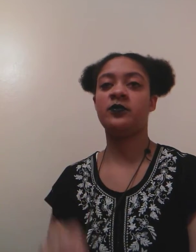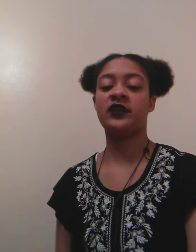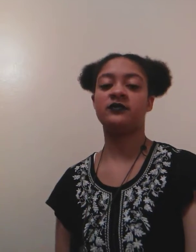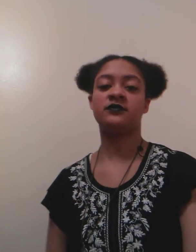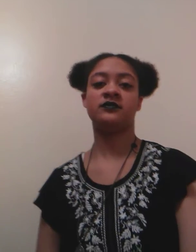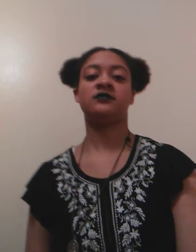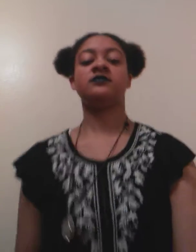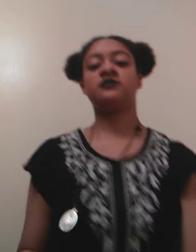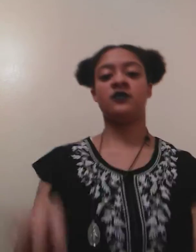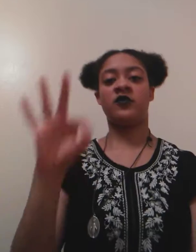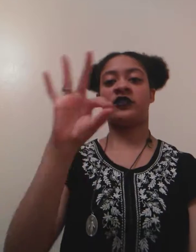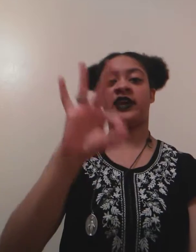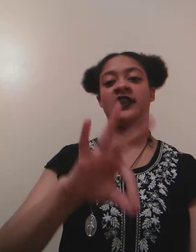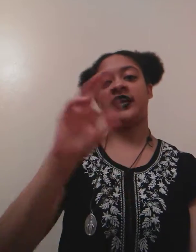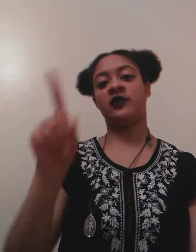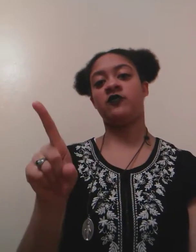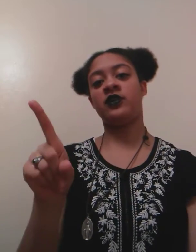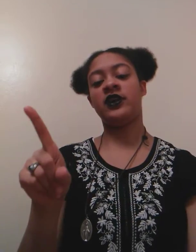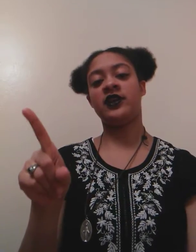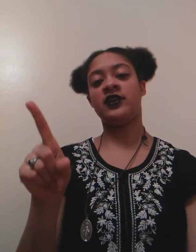But with like 91,